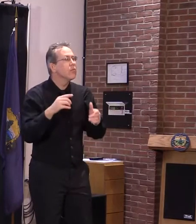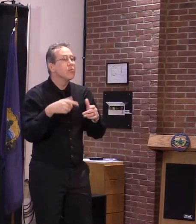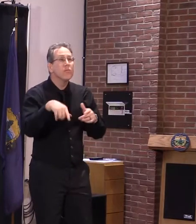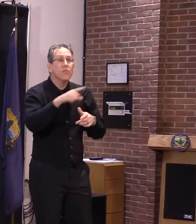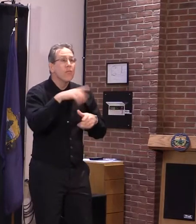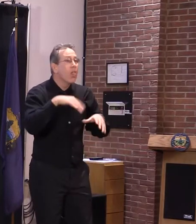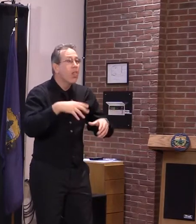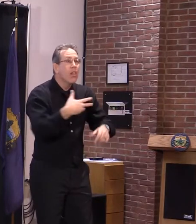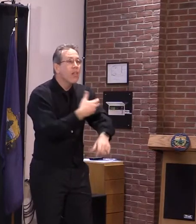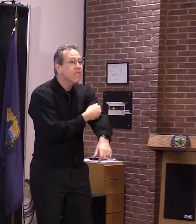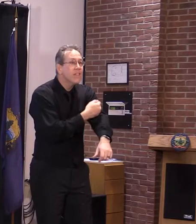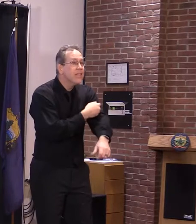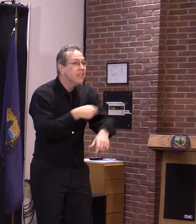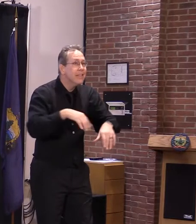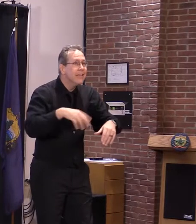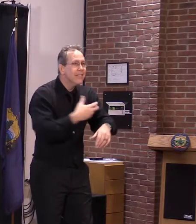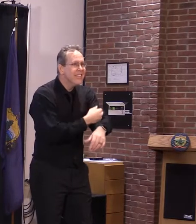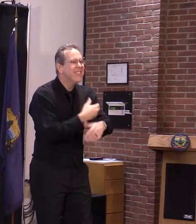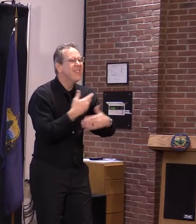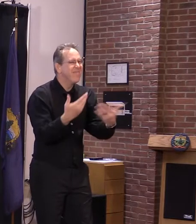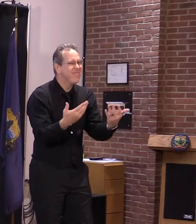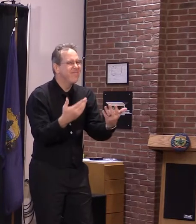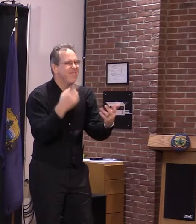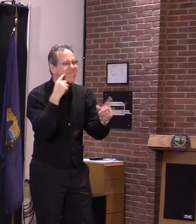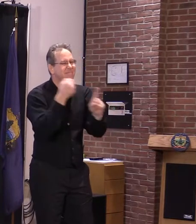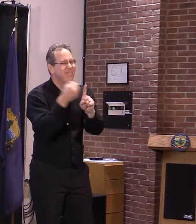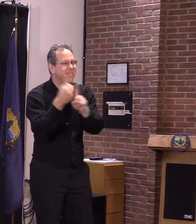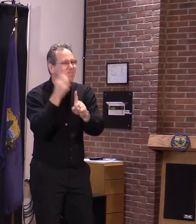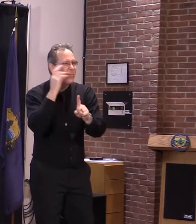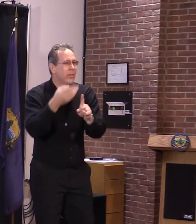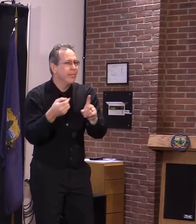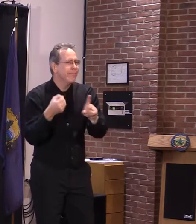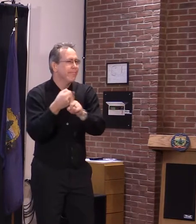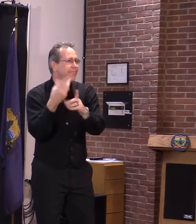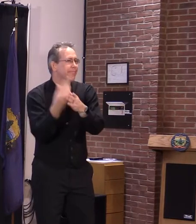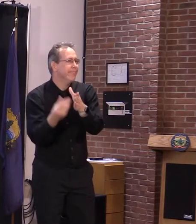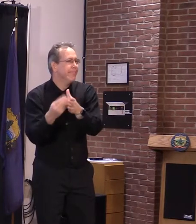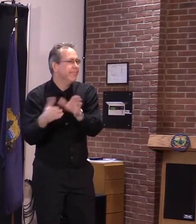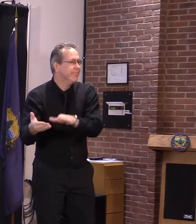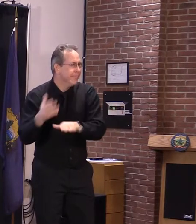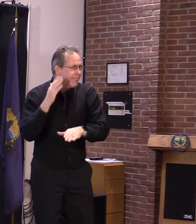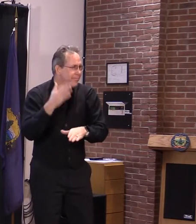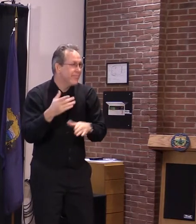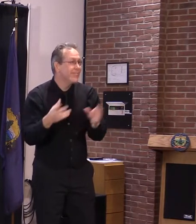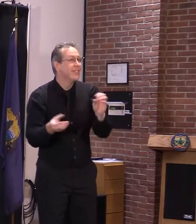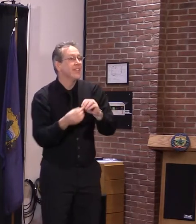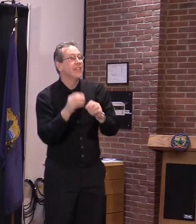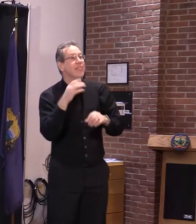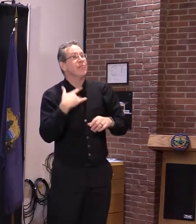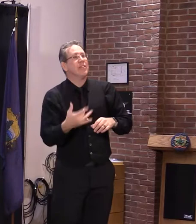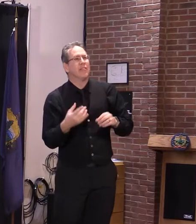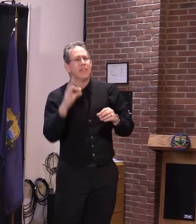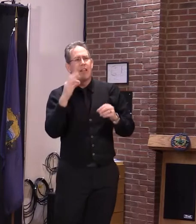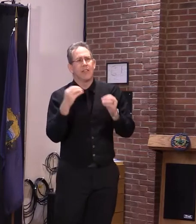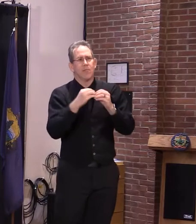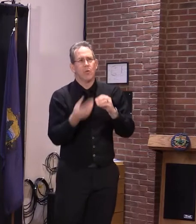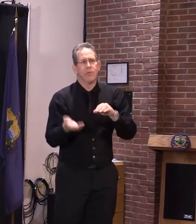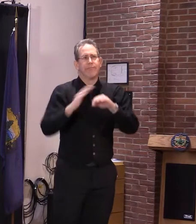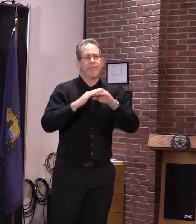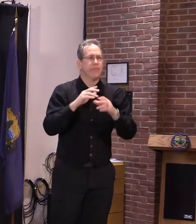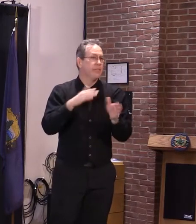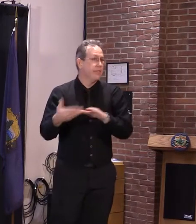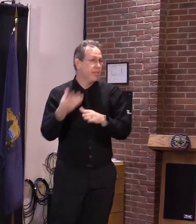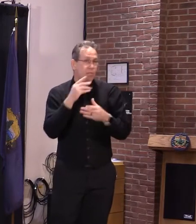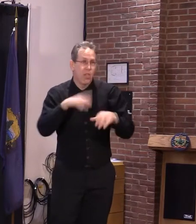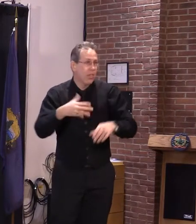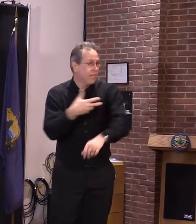much greater chance of death if you do contract COVID-19. So over a 9 times difference over the last 6 weeks for those who are